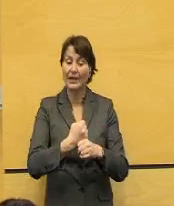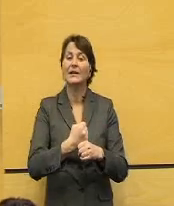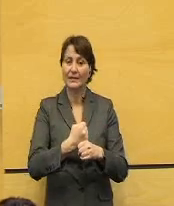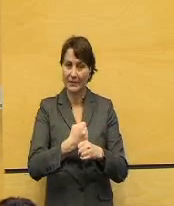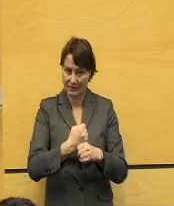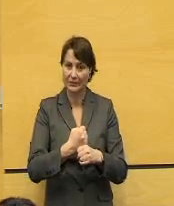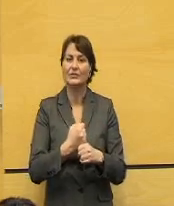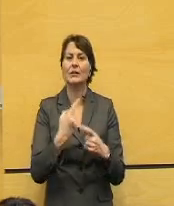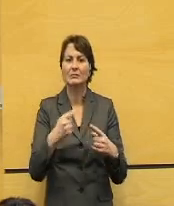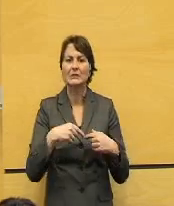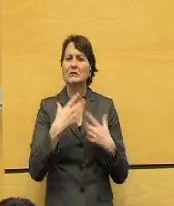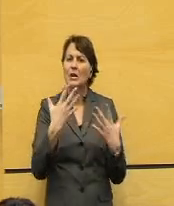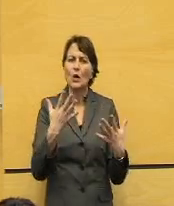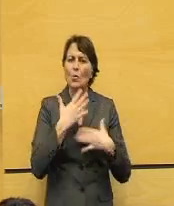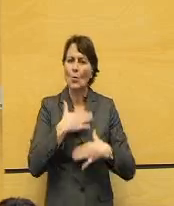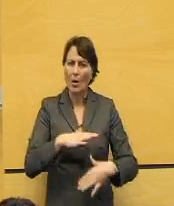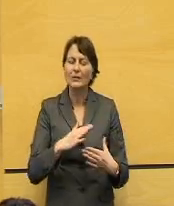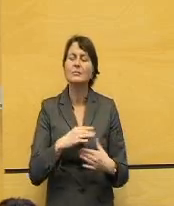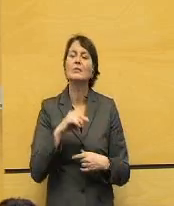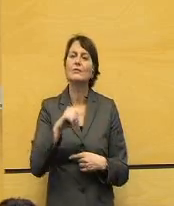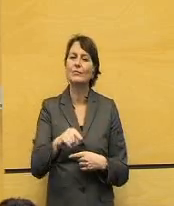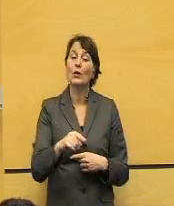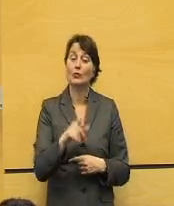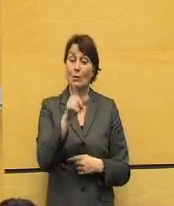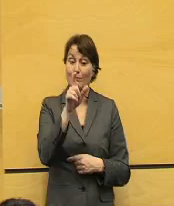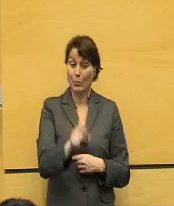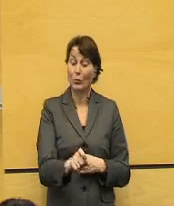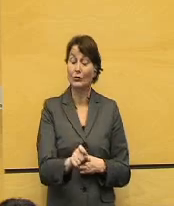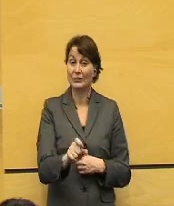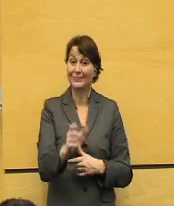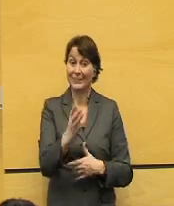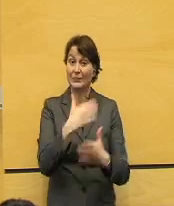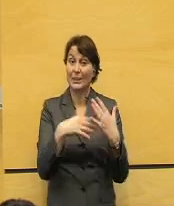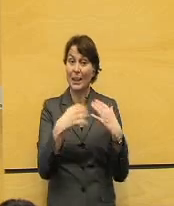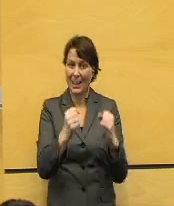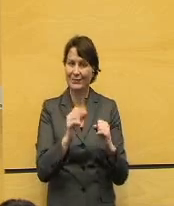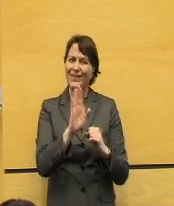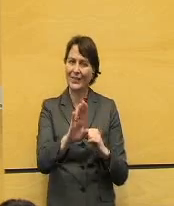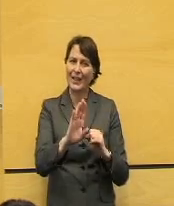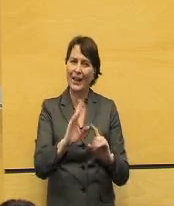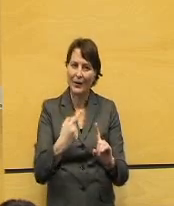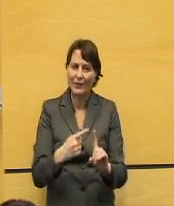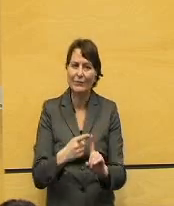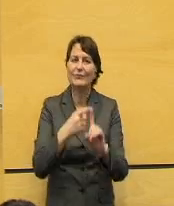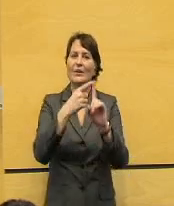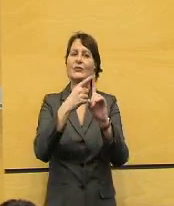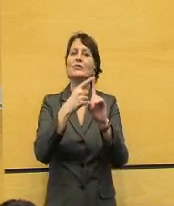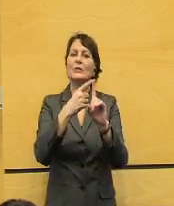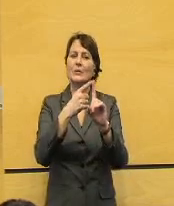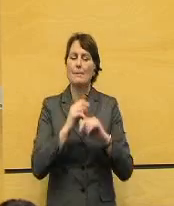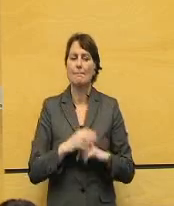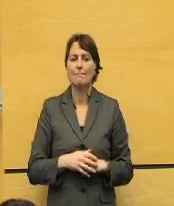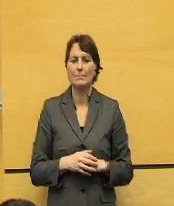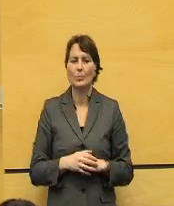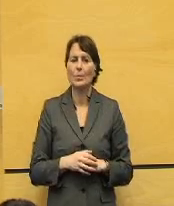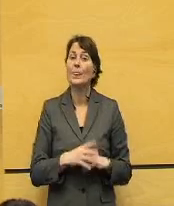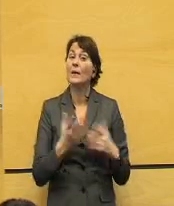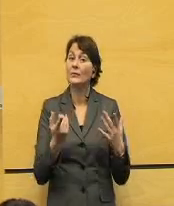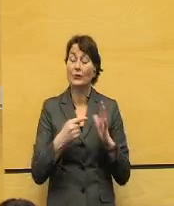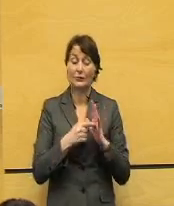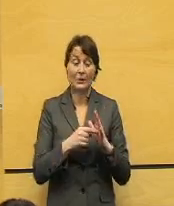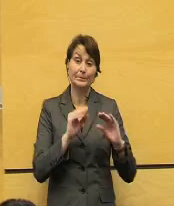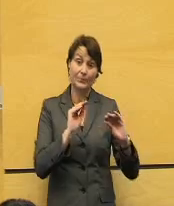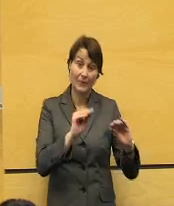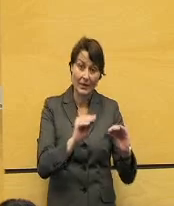one is enhance efficiency of persons with disability since the early stage, consisting of